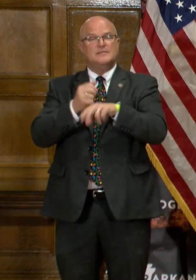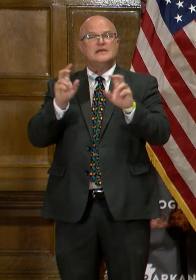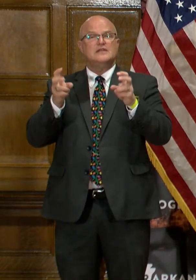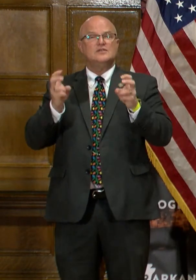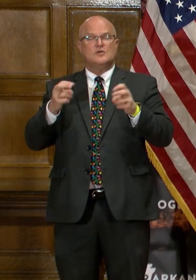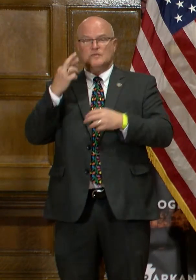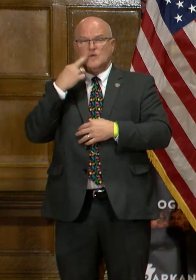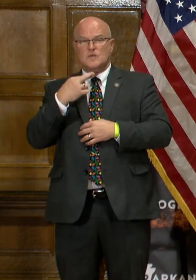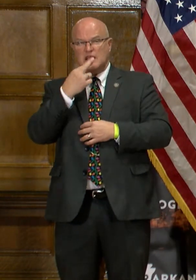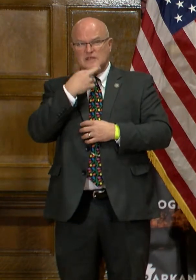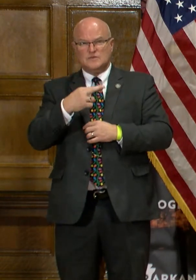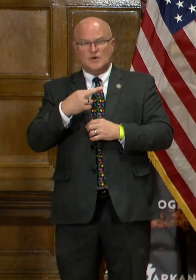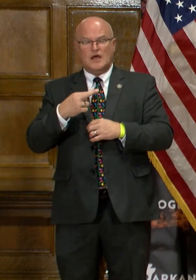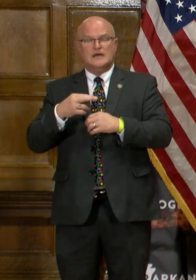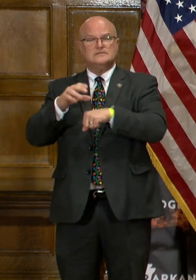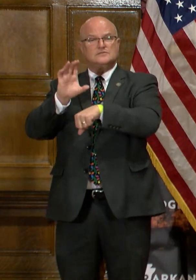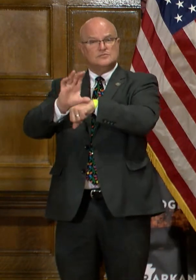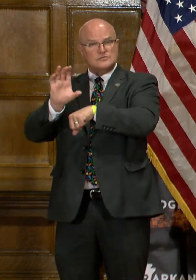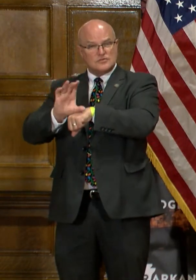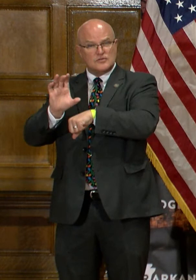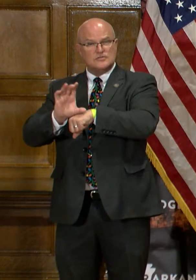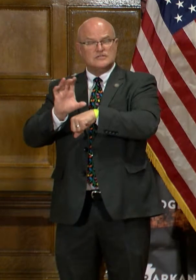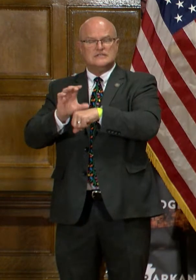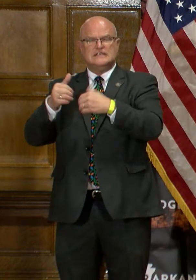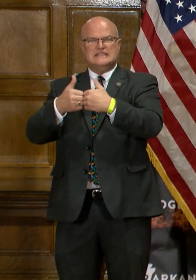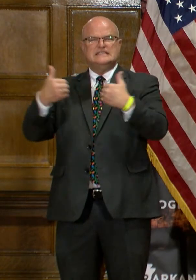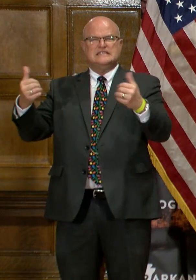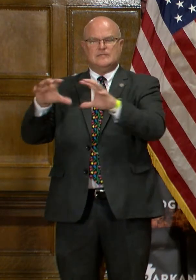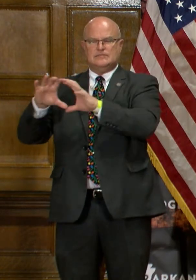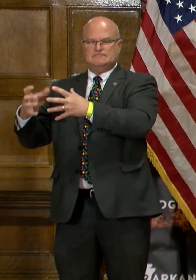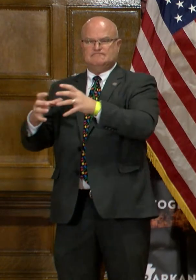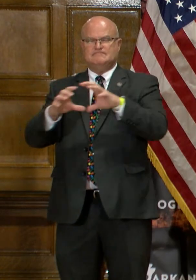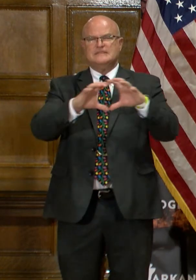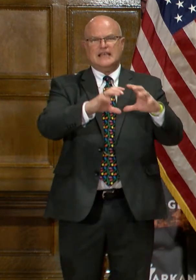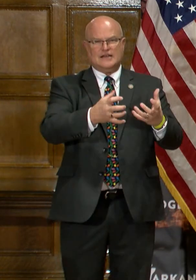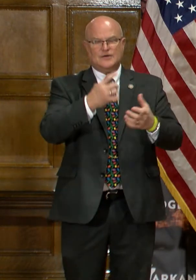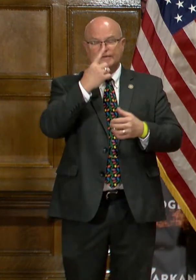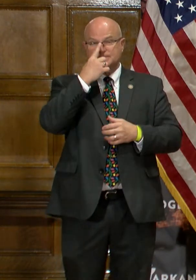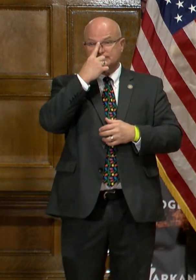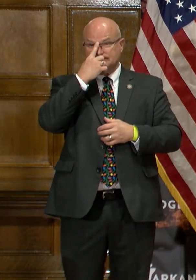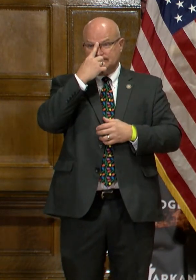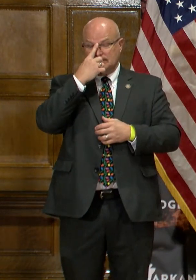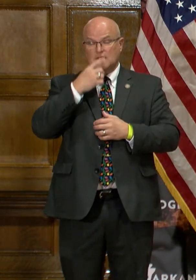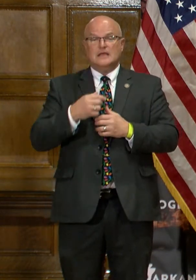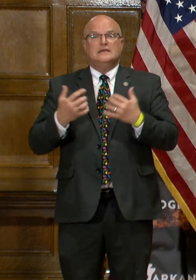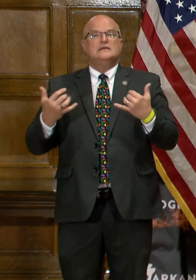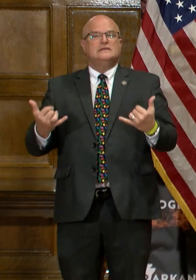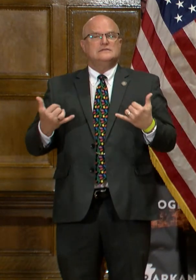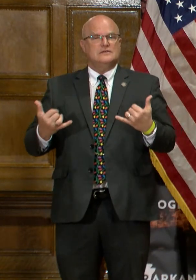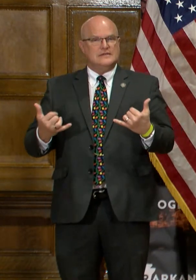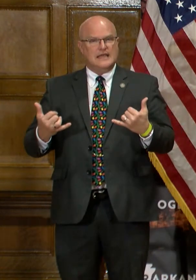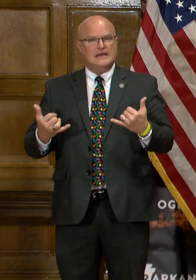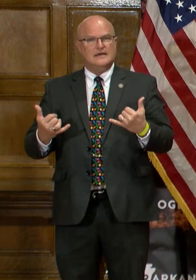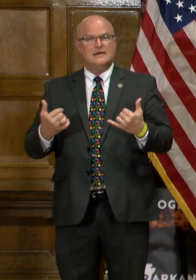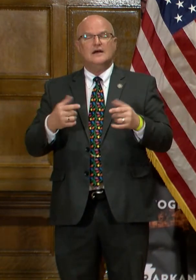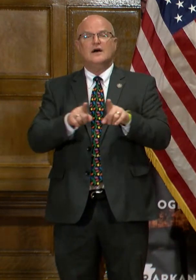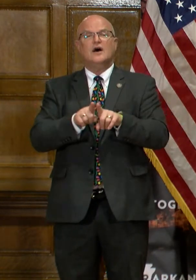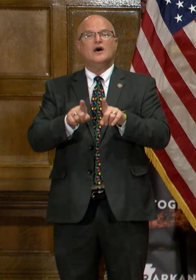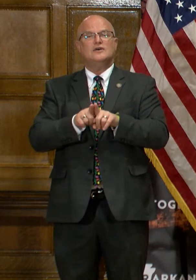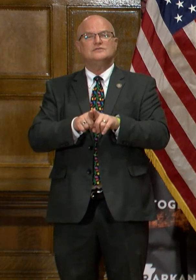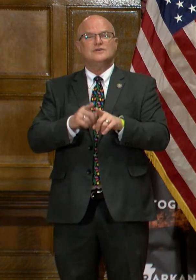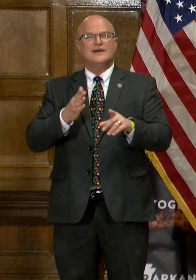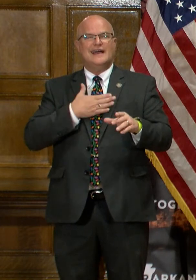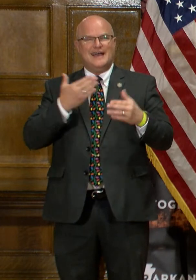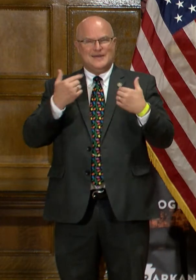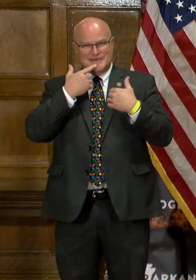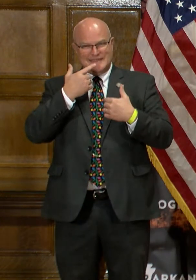terms of the restaurants. Houses of worship are in a separate independent category. With that, I am also pleased